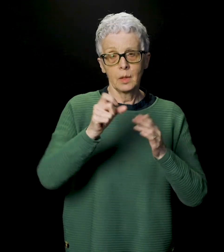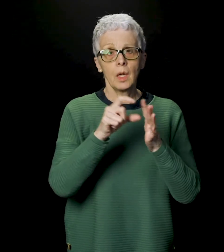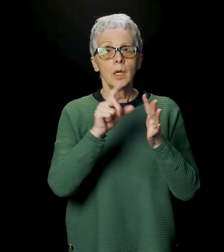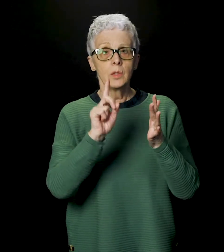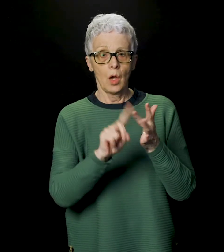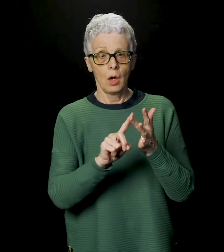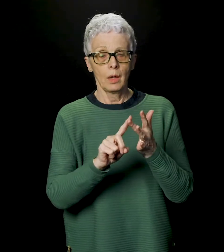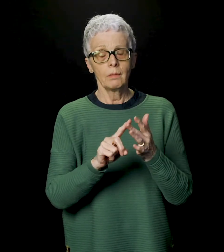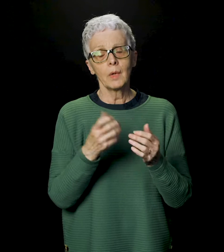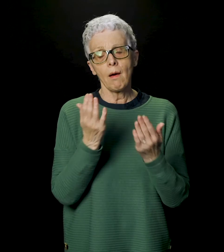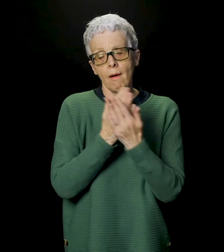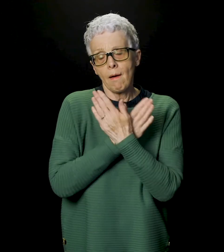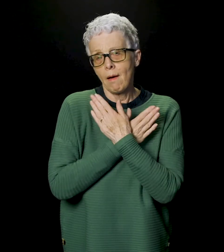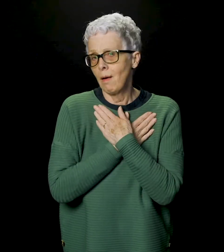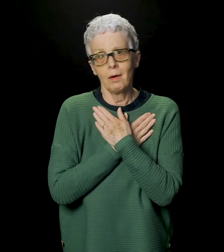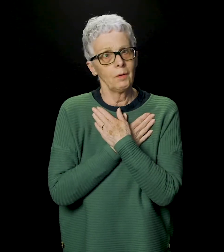has been